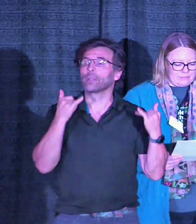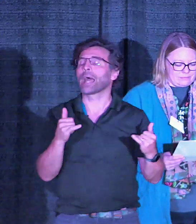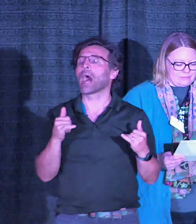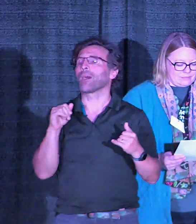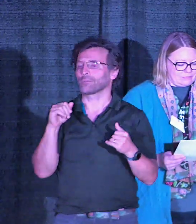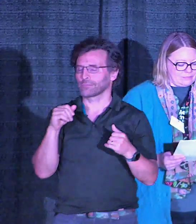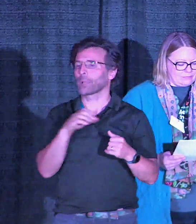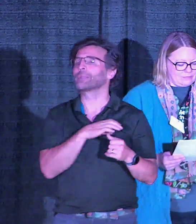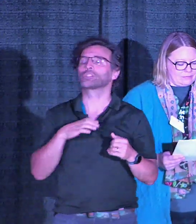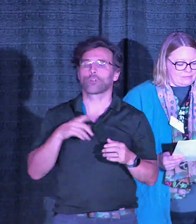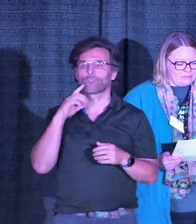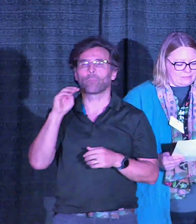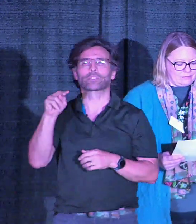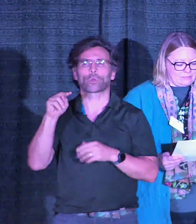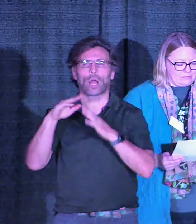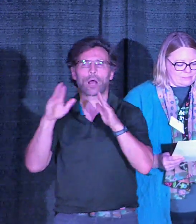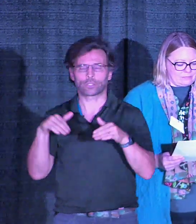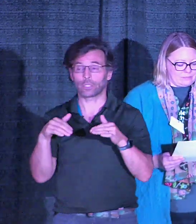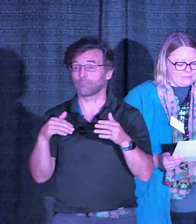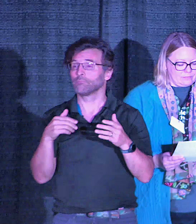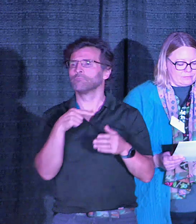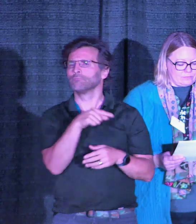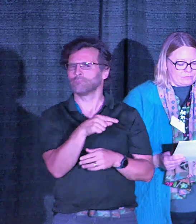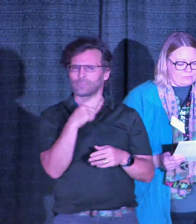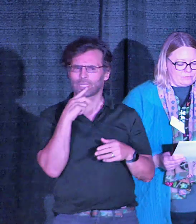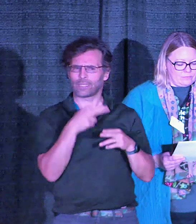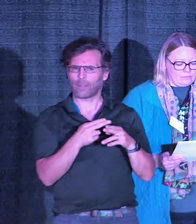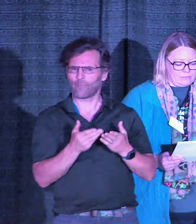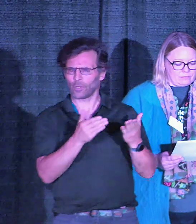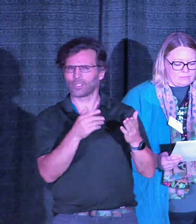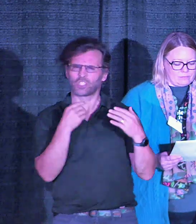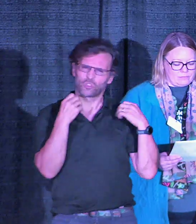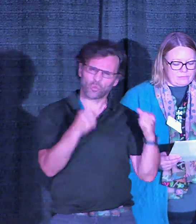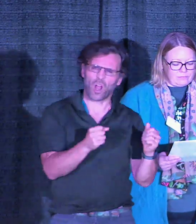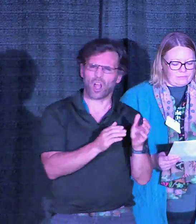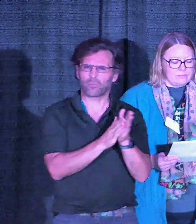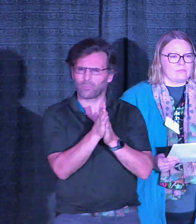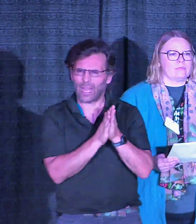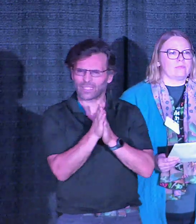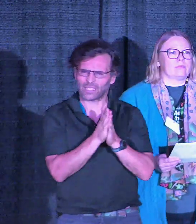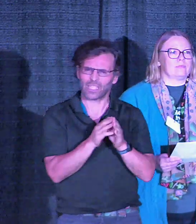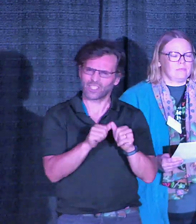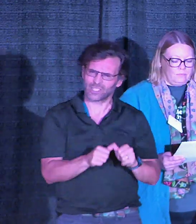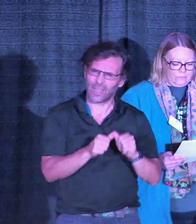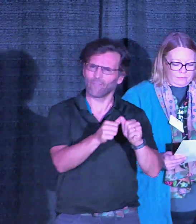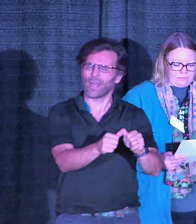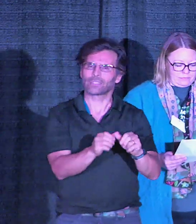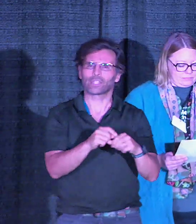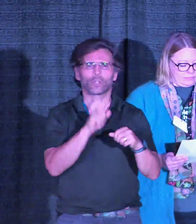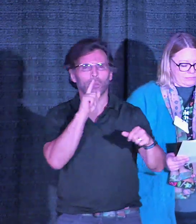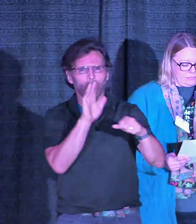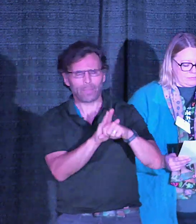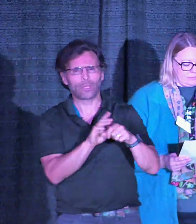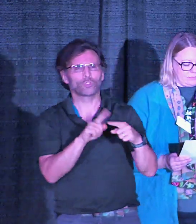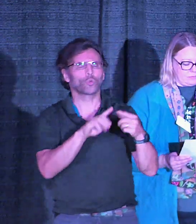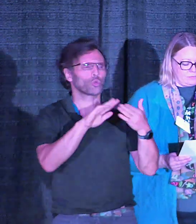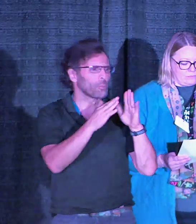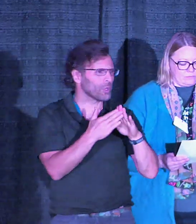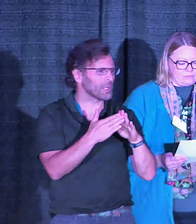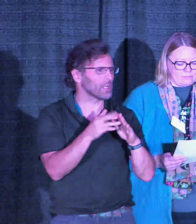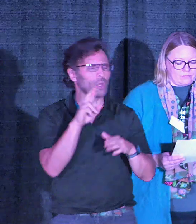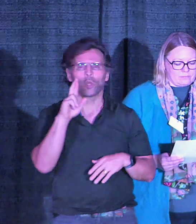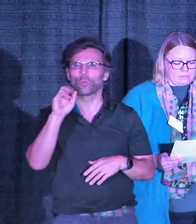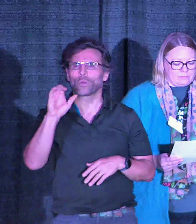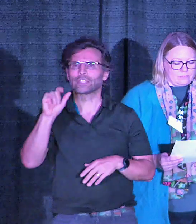Housing. As stated in her nomination form, she is strong, passionate, and steadfast in her commitment to the community and